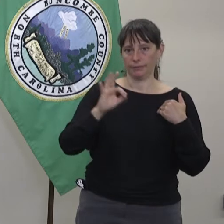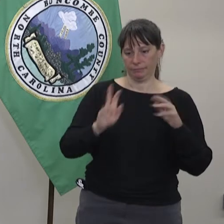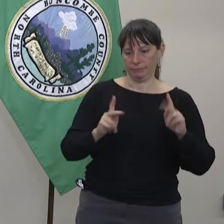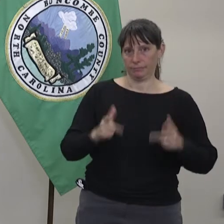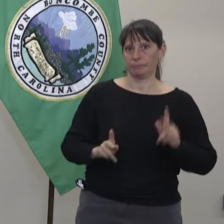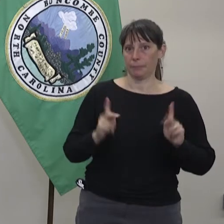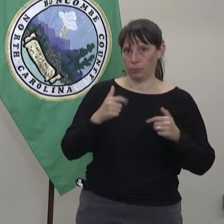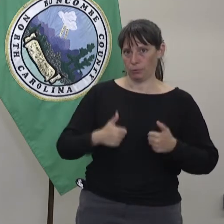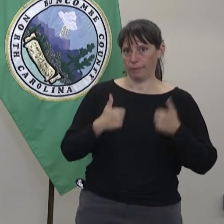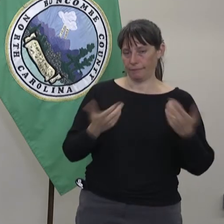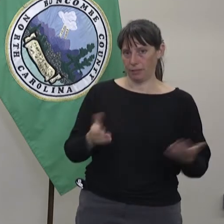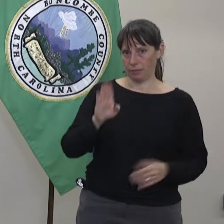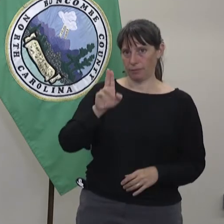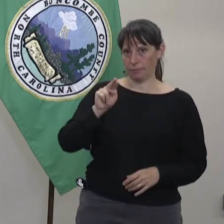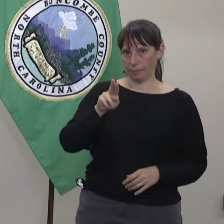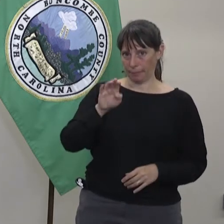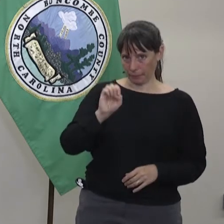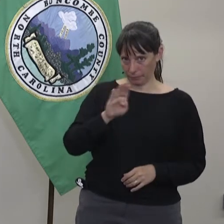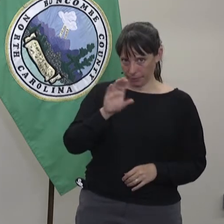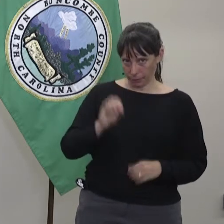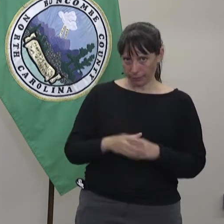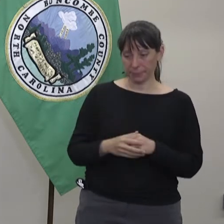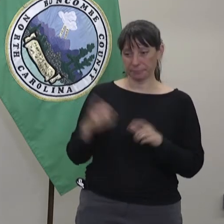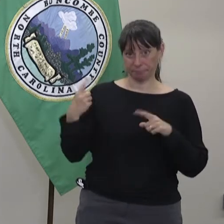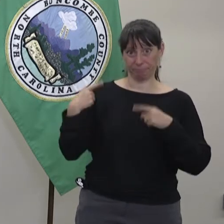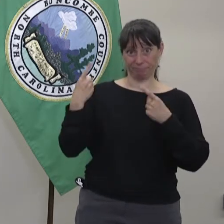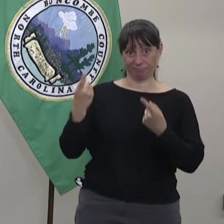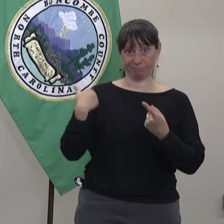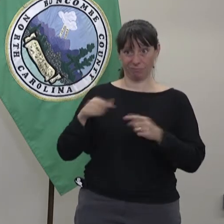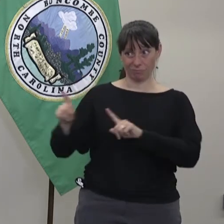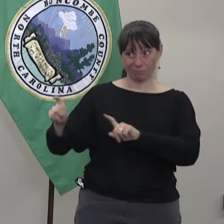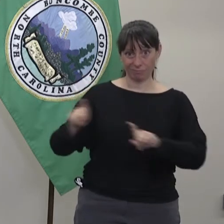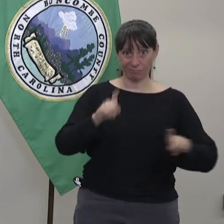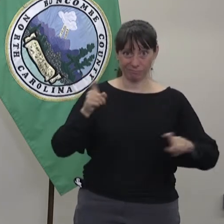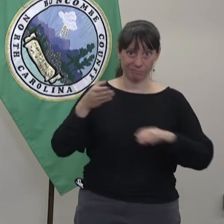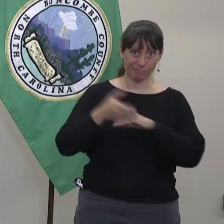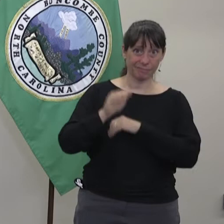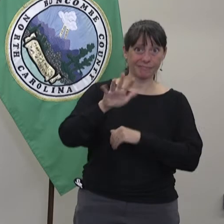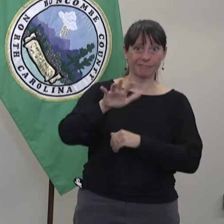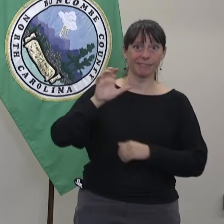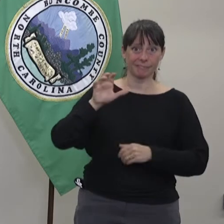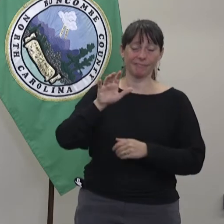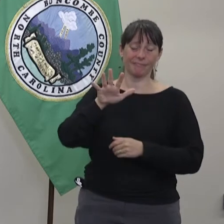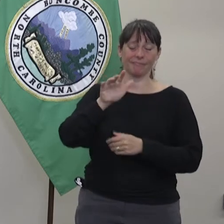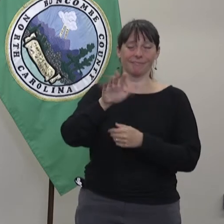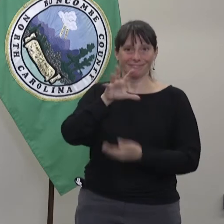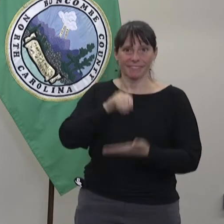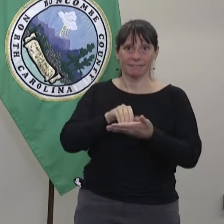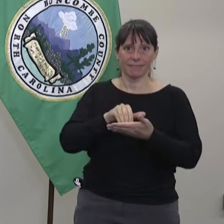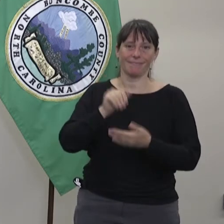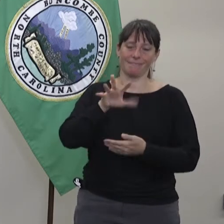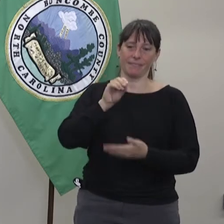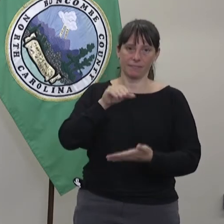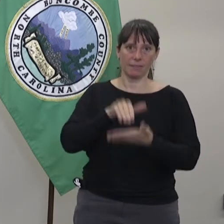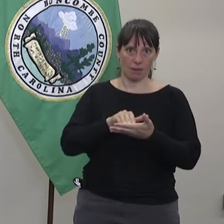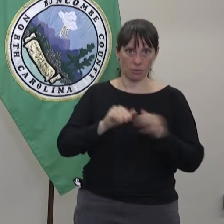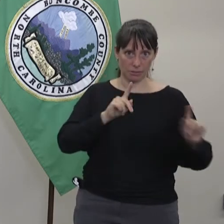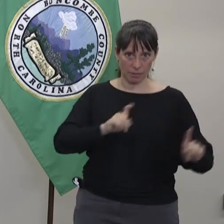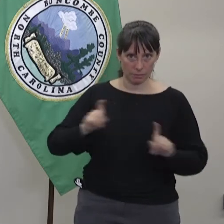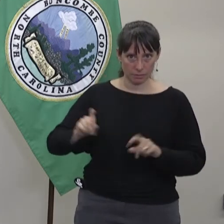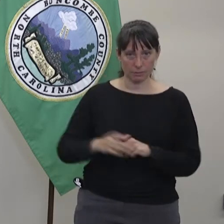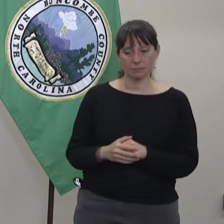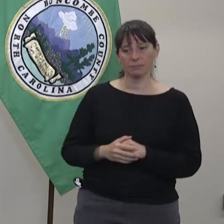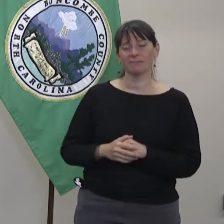COVID-19 tests. We as a community have sadly experienced 54 COVID-related deaths.